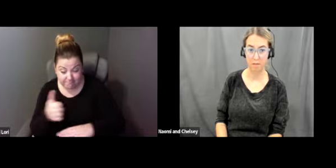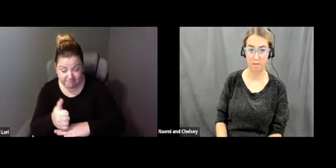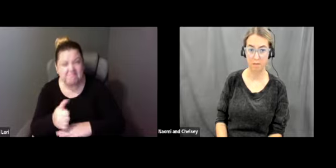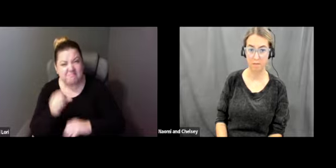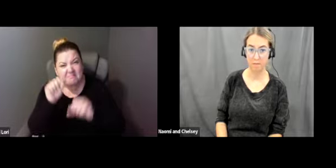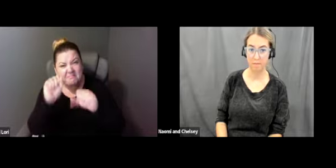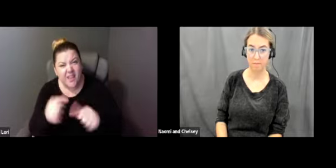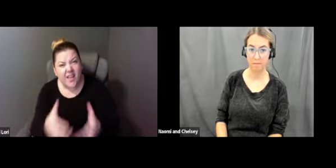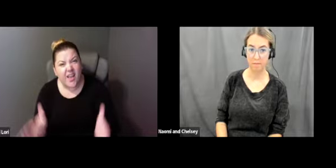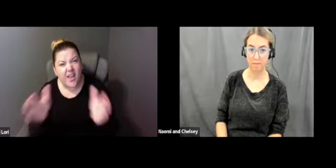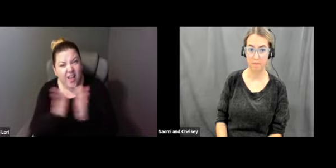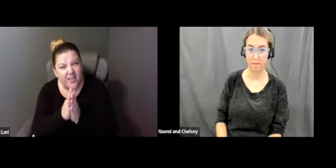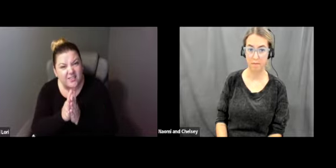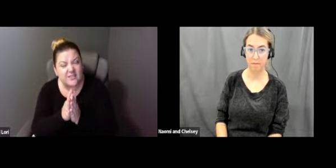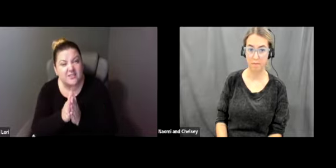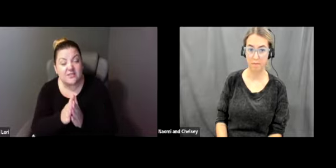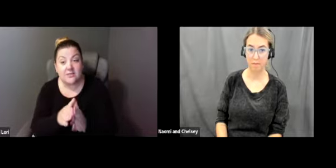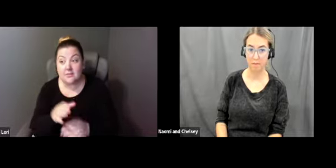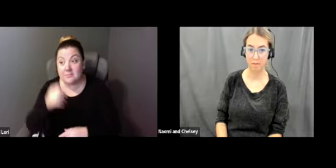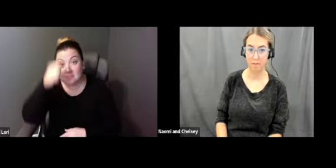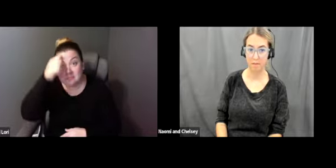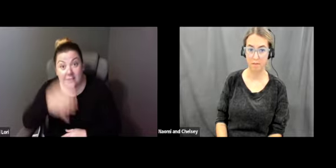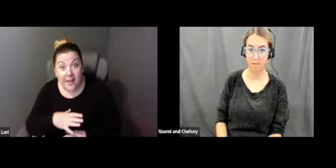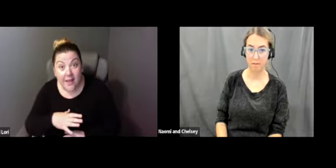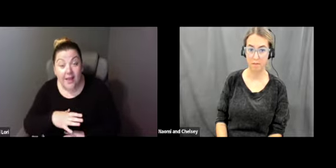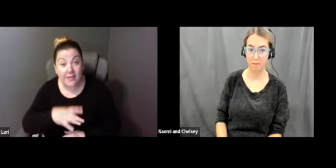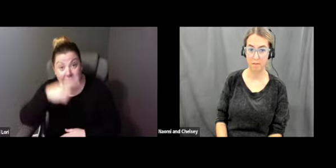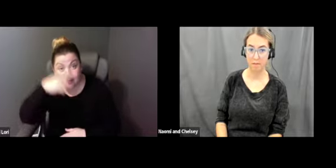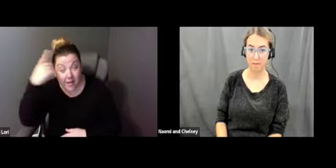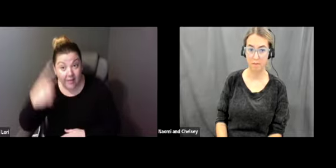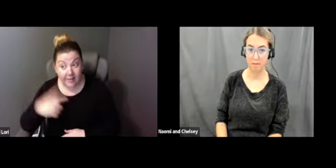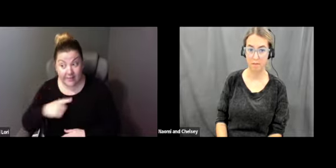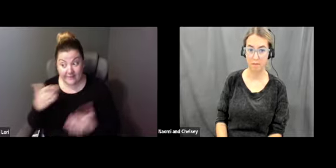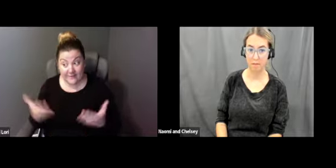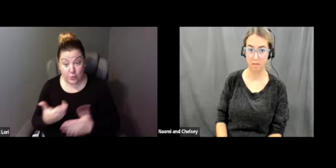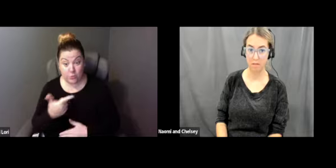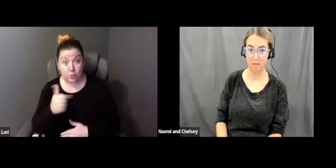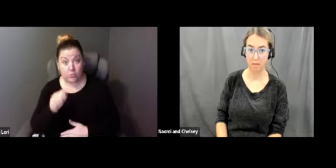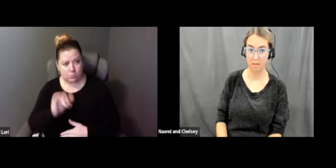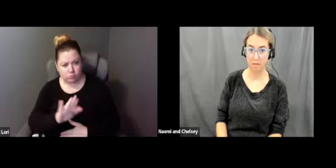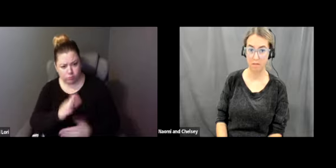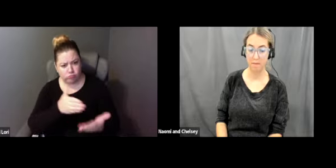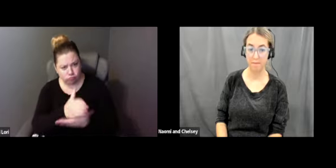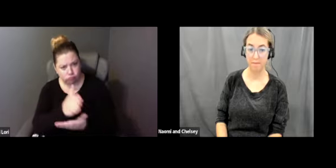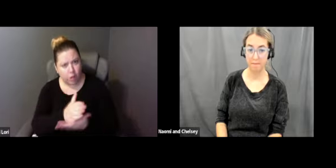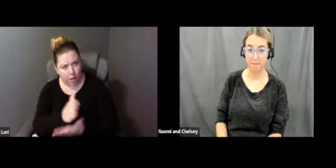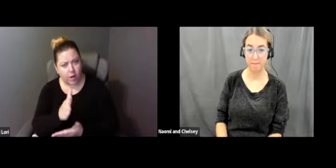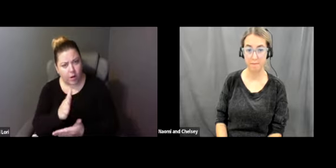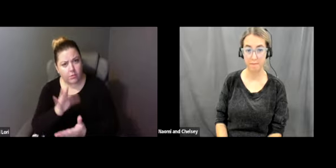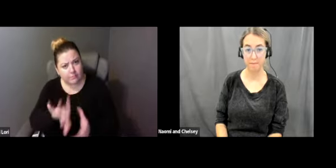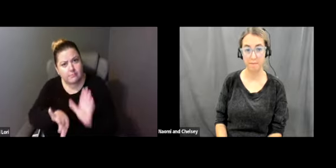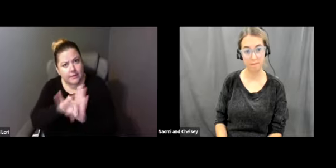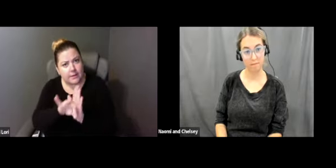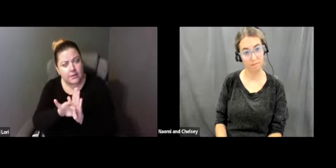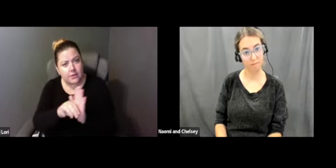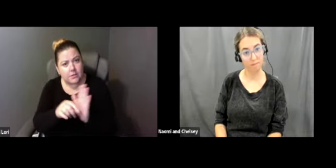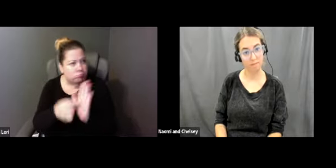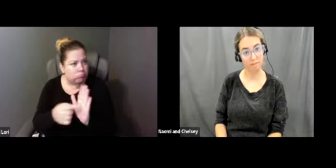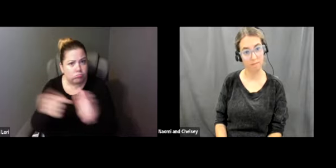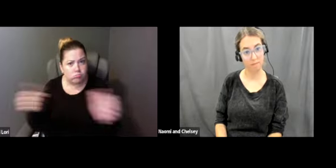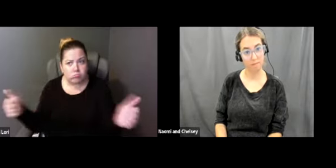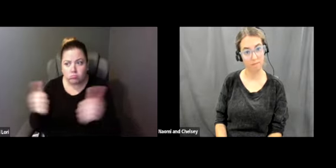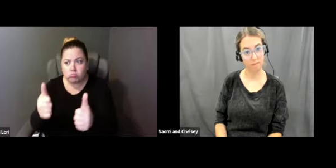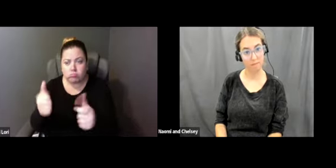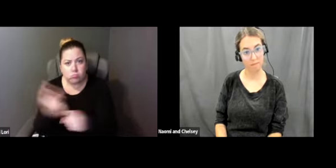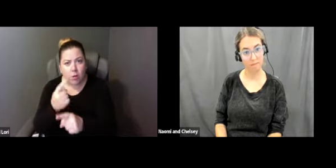request for people that live in Georgia or males or Black interpreters. You have the right to be represented the way you want to be. And